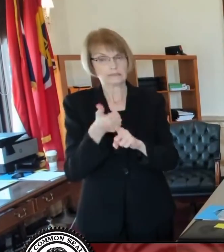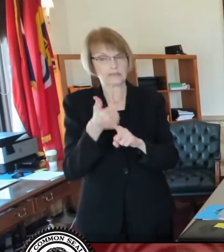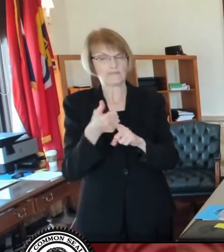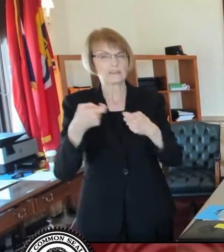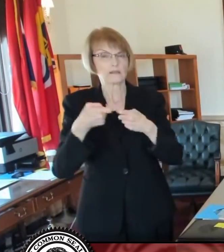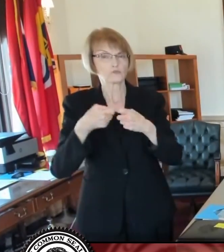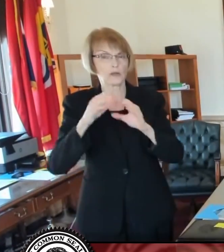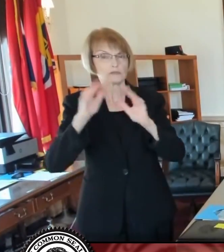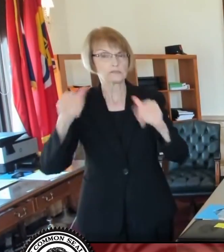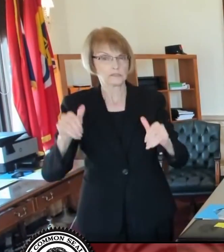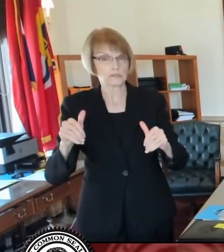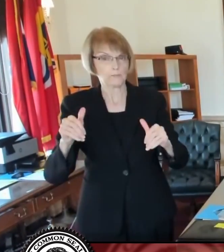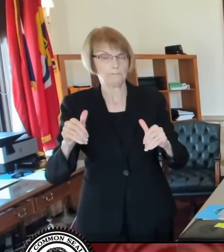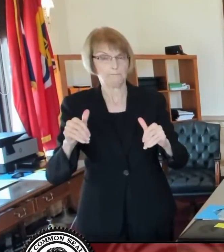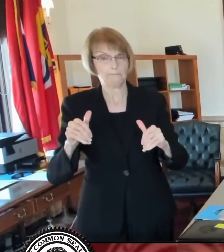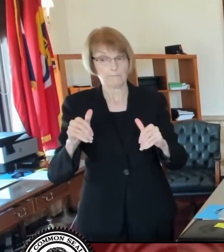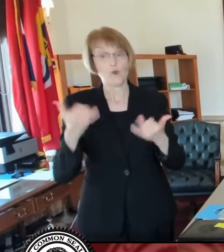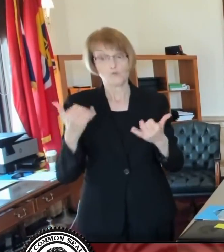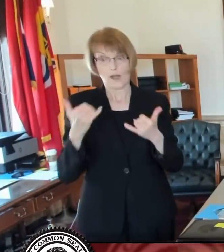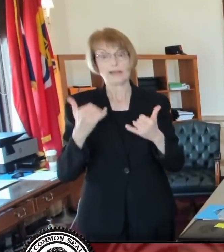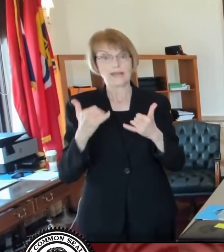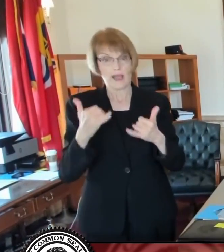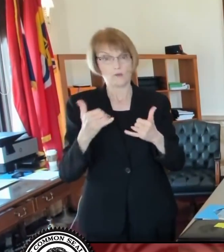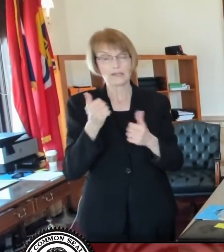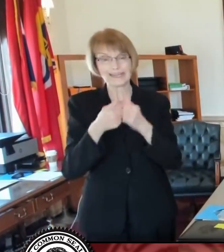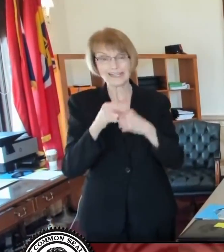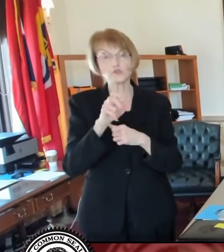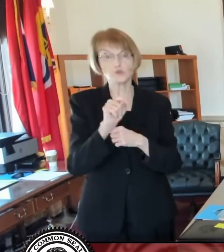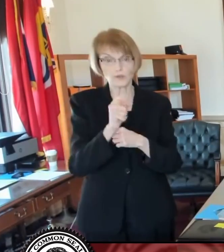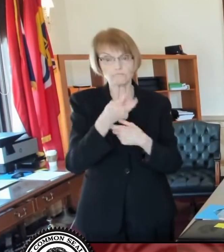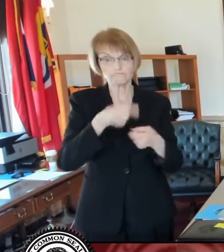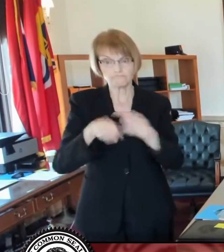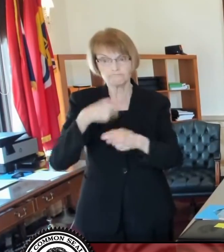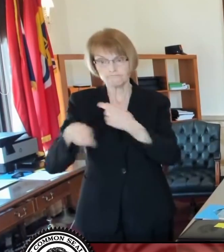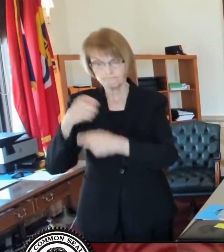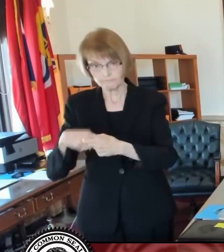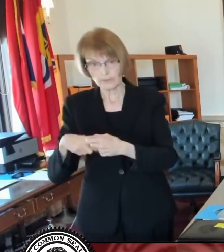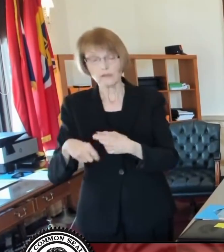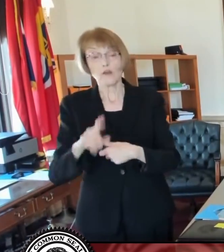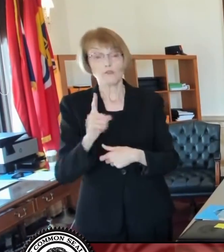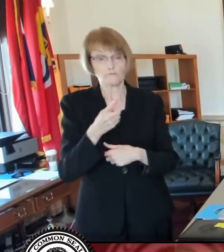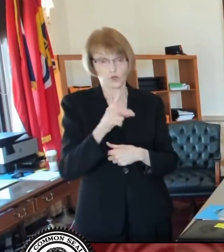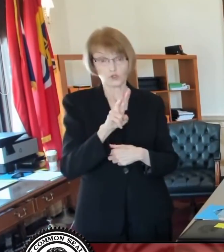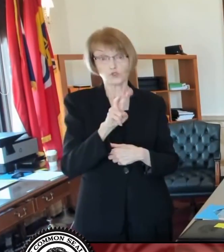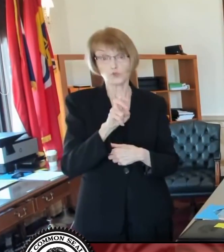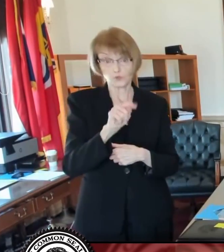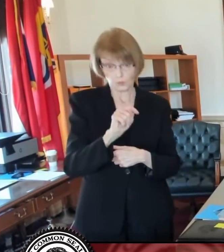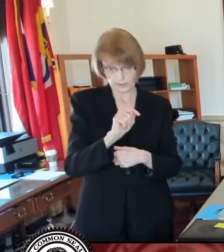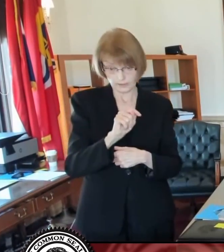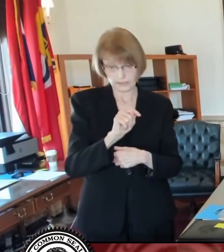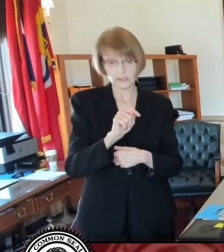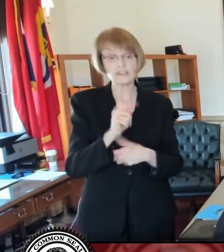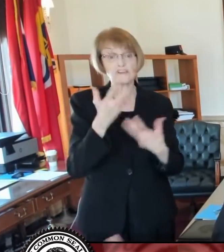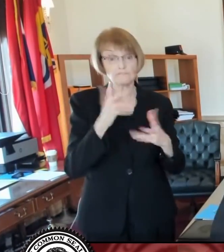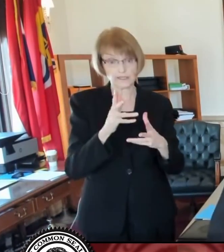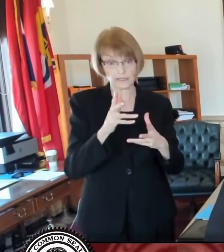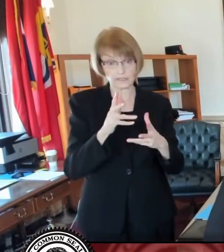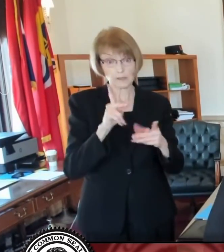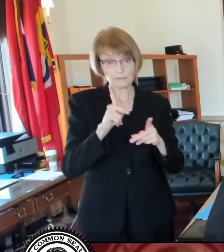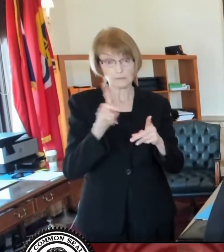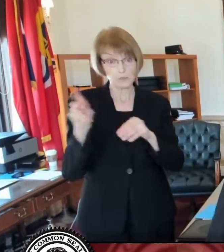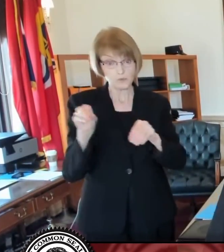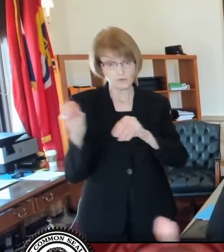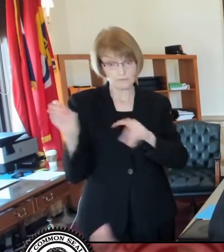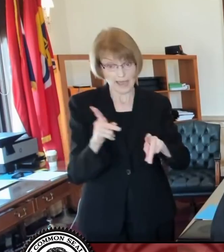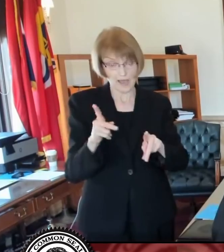So that's going on right now. As soon as this unit is ready to be reoccupied, we'll move on to the next